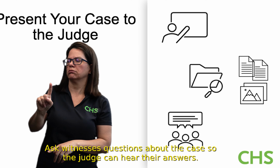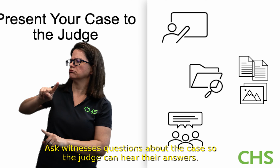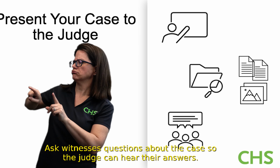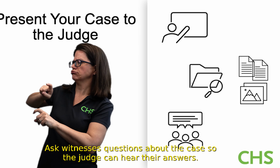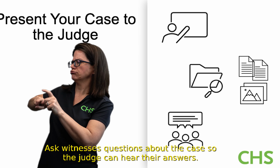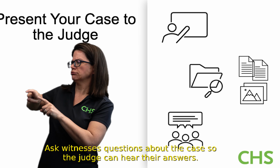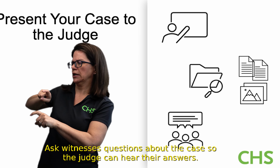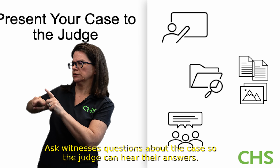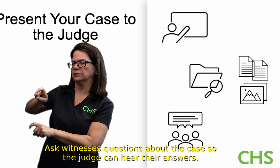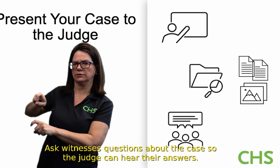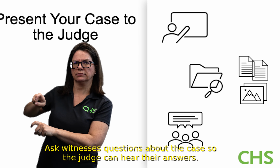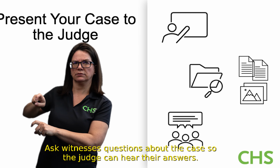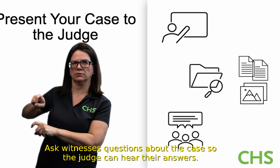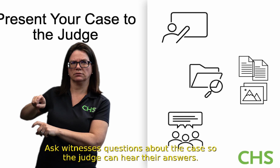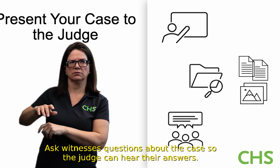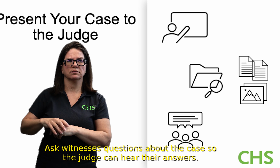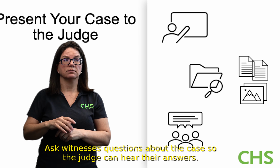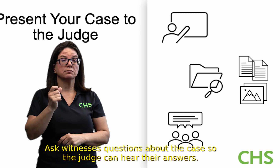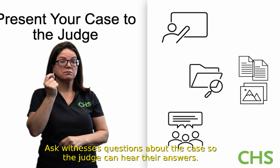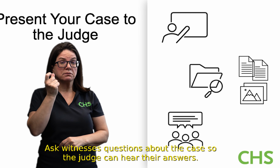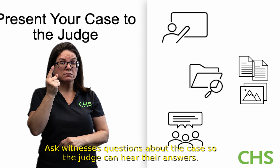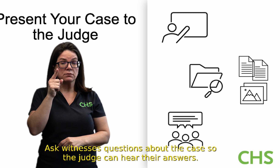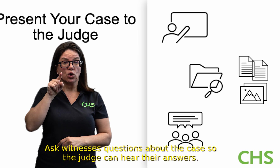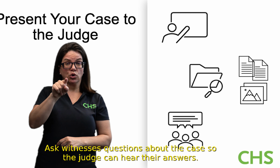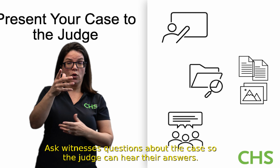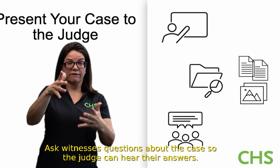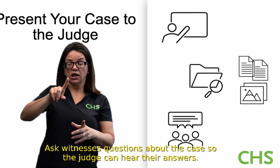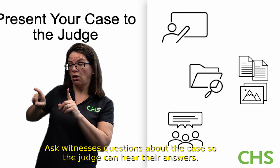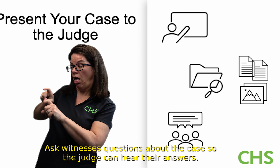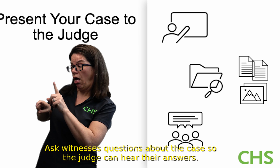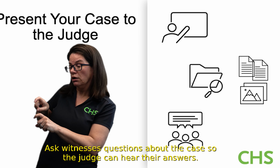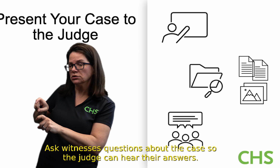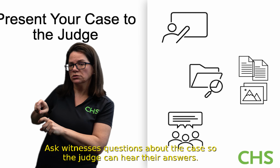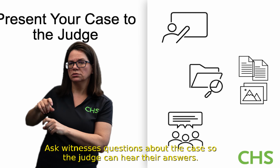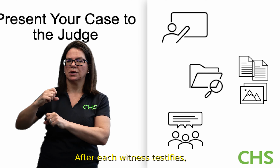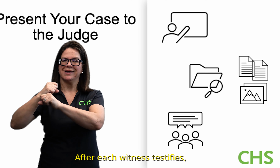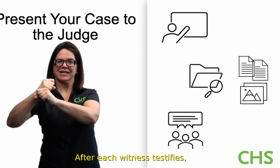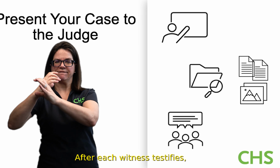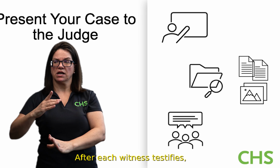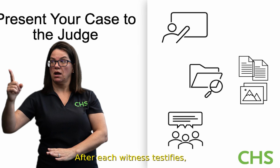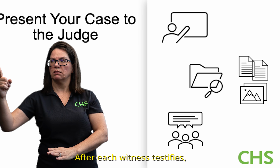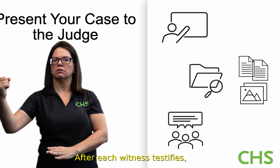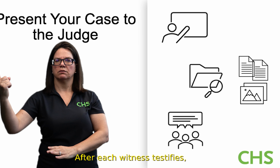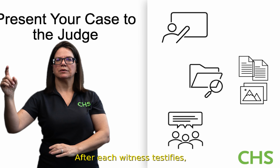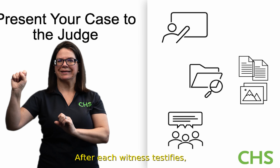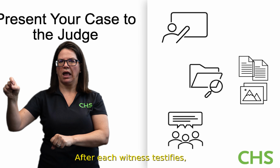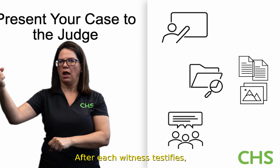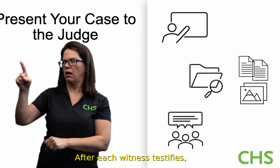Ask witnesses questions about the case so the judge can hear their answers. After each witness testifies,